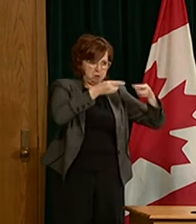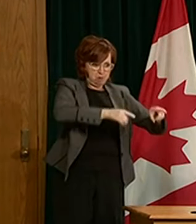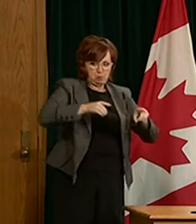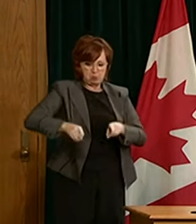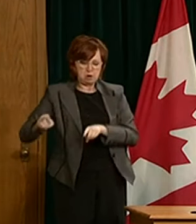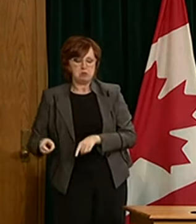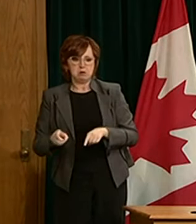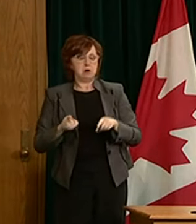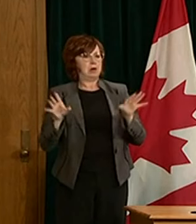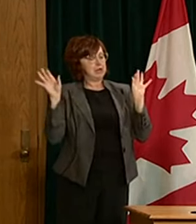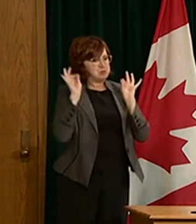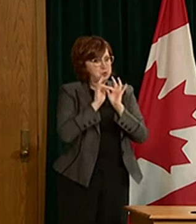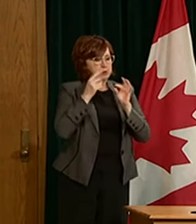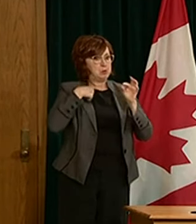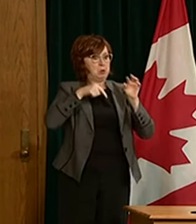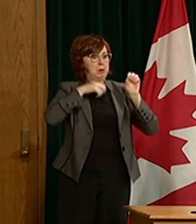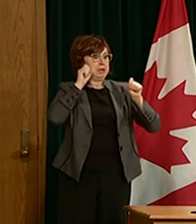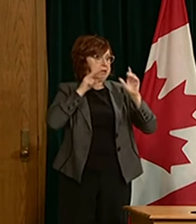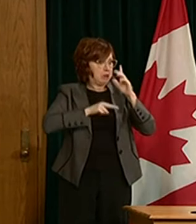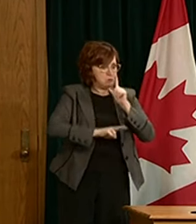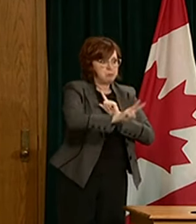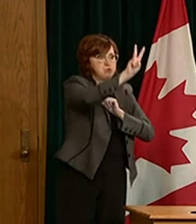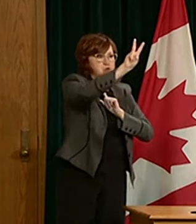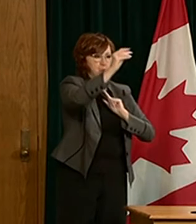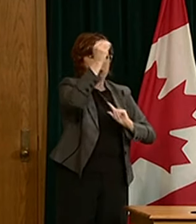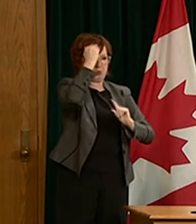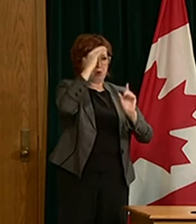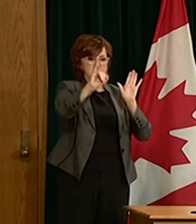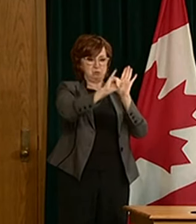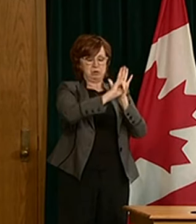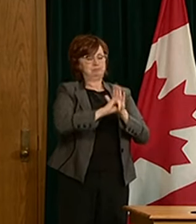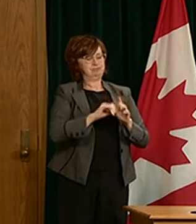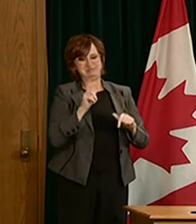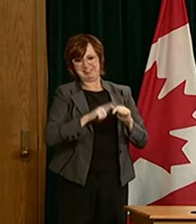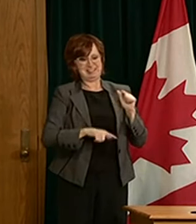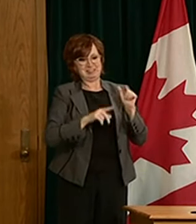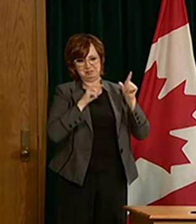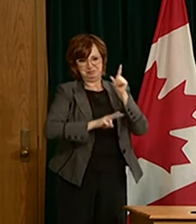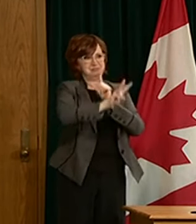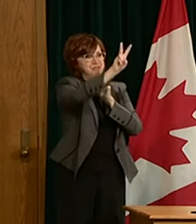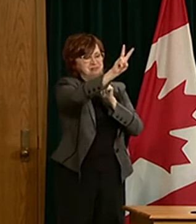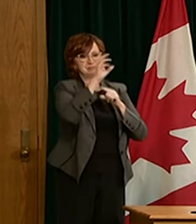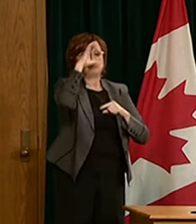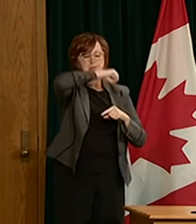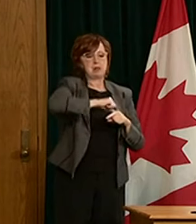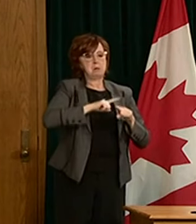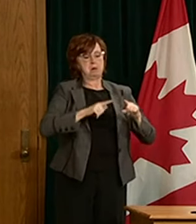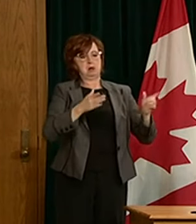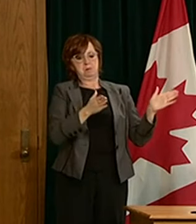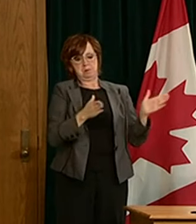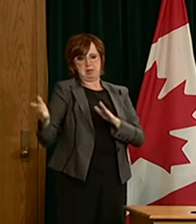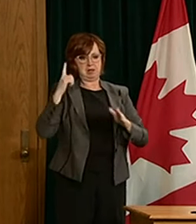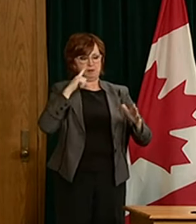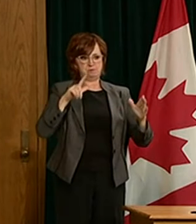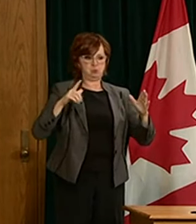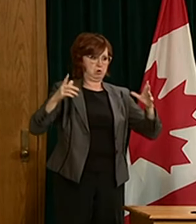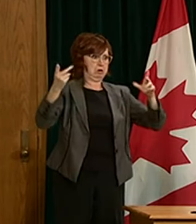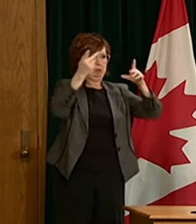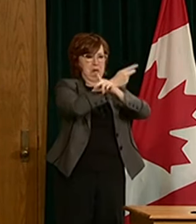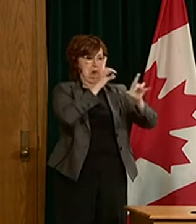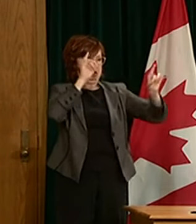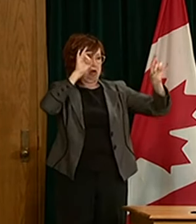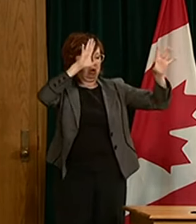for prediction of the future. It's data that acts as a planning tool to ensure that we're preparing for the worst, but aiming for the best. What